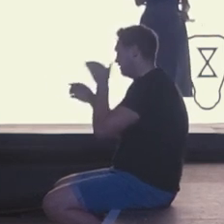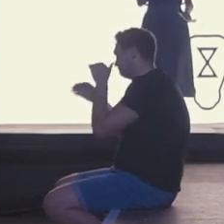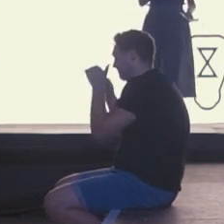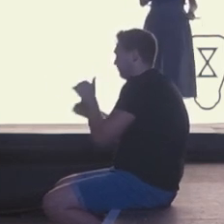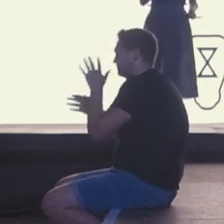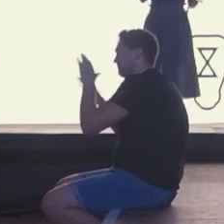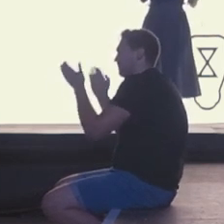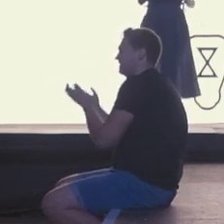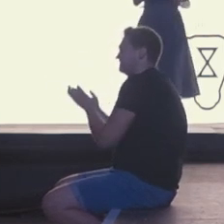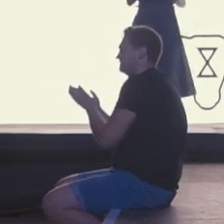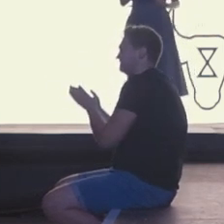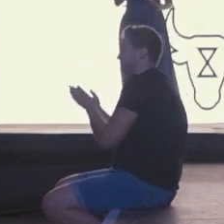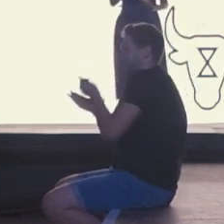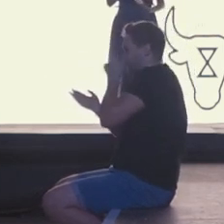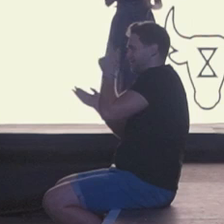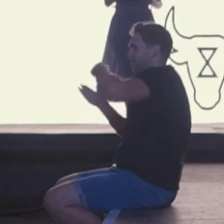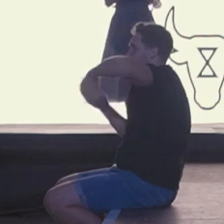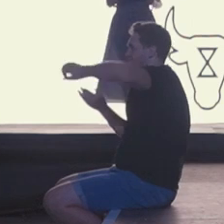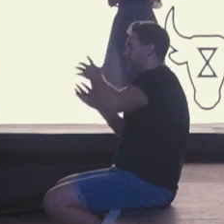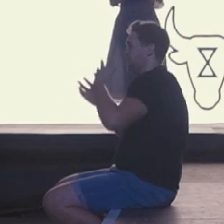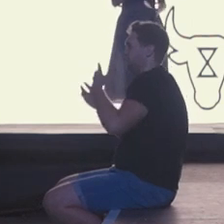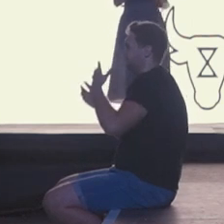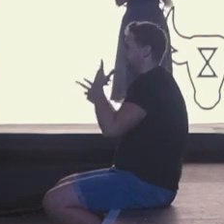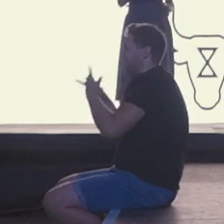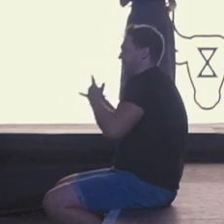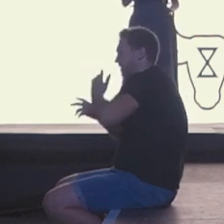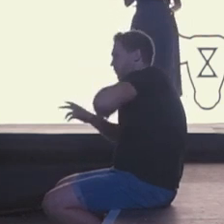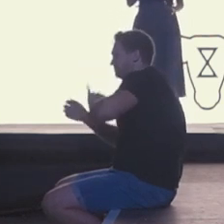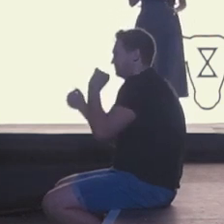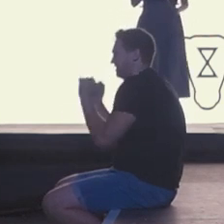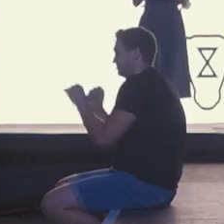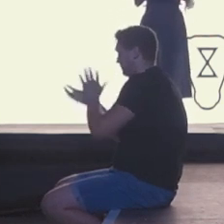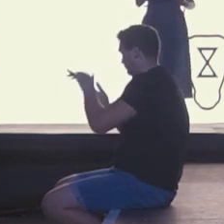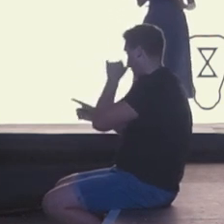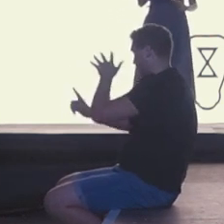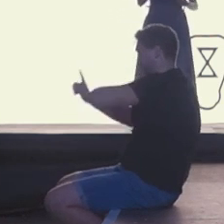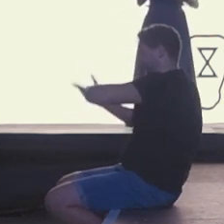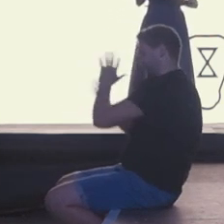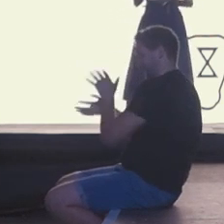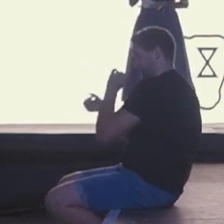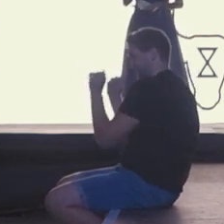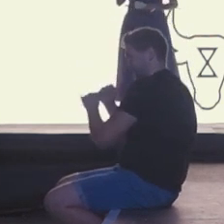planet. We know that the climate crisis needs to be addressed urgently. And we believe that if we can get across just